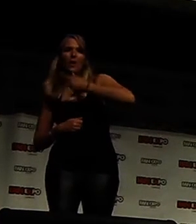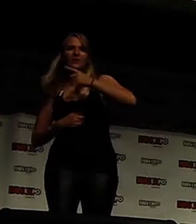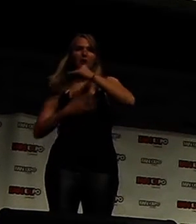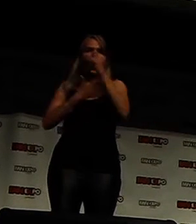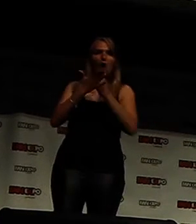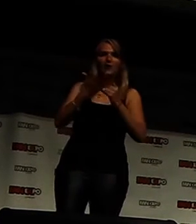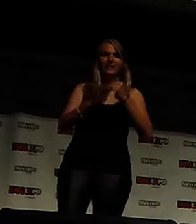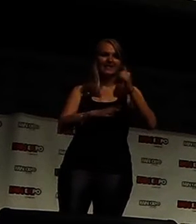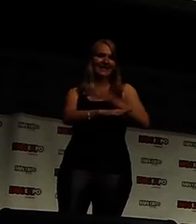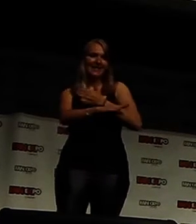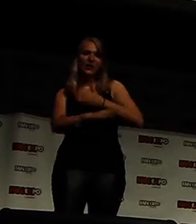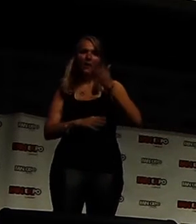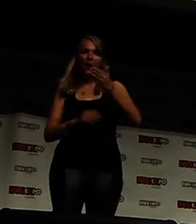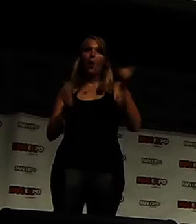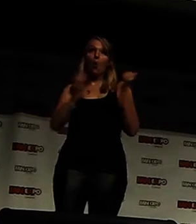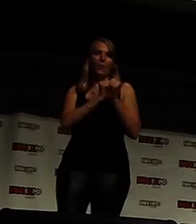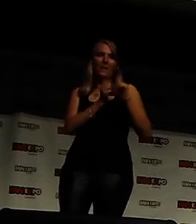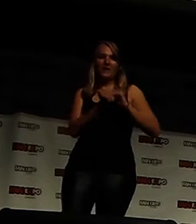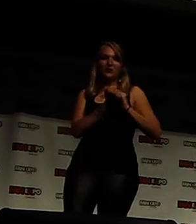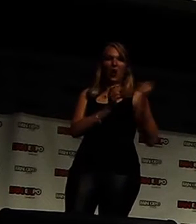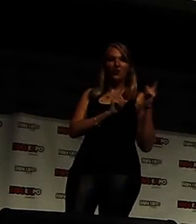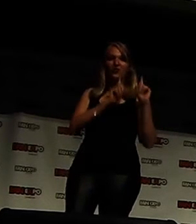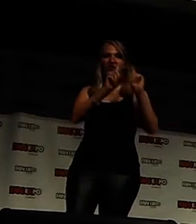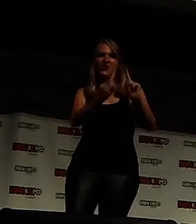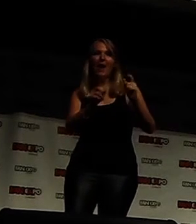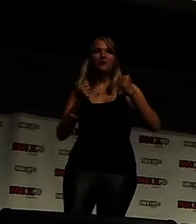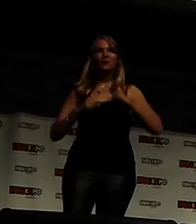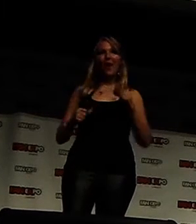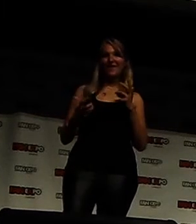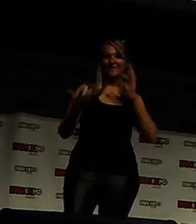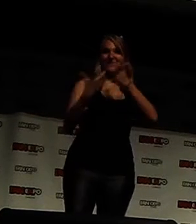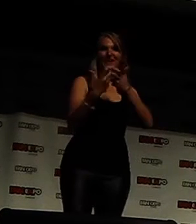there with the Doctor and like trying to be cool.